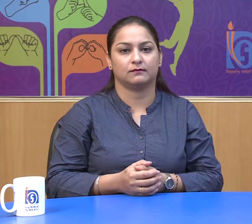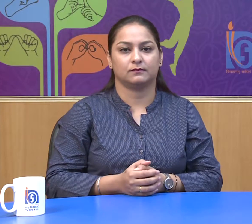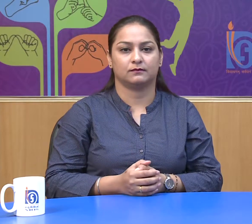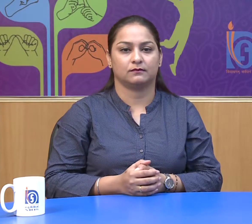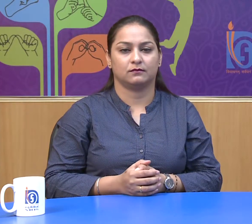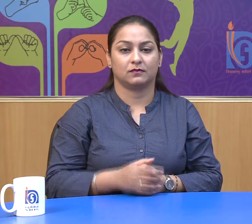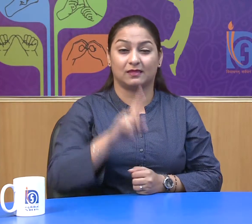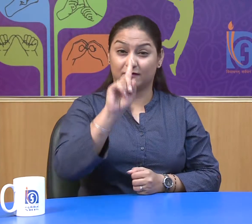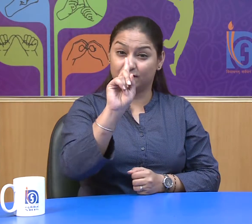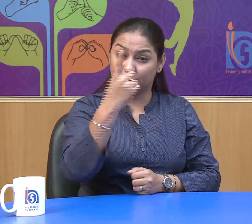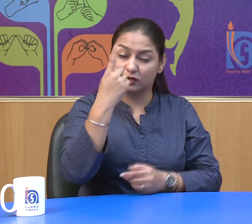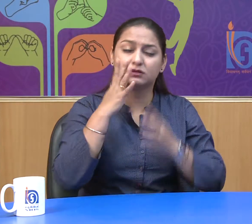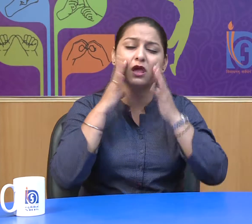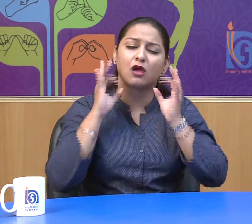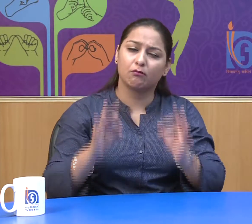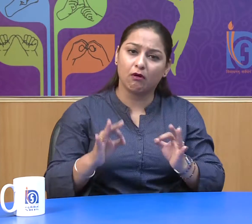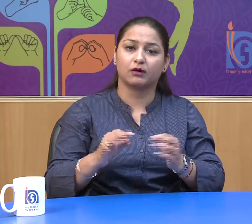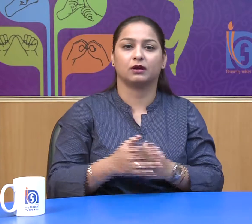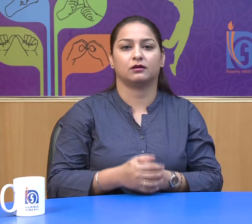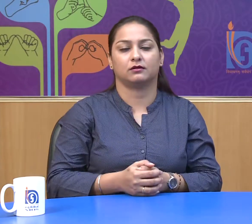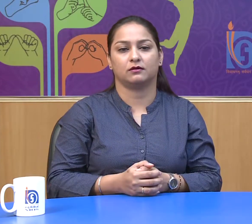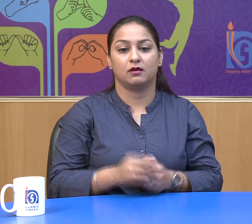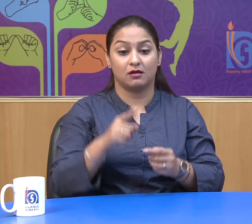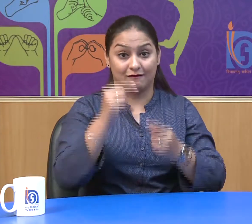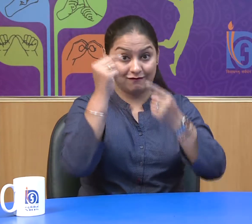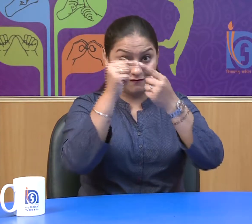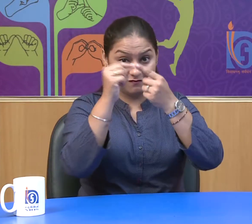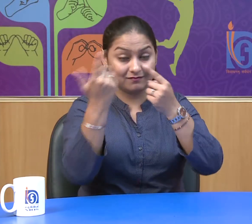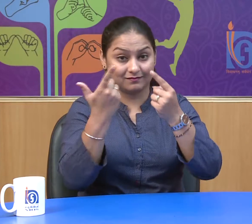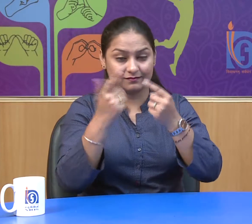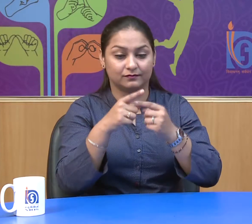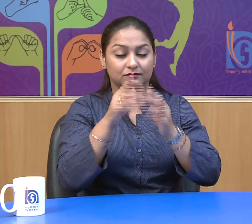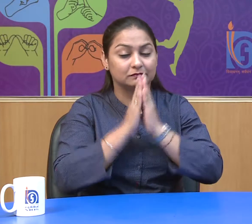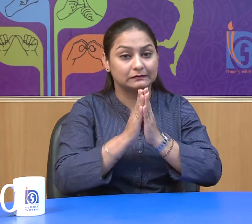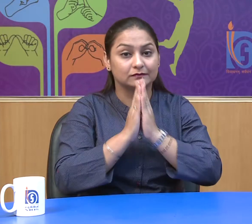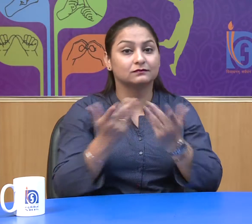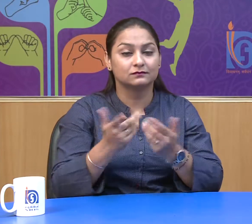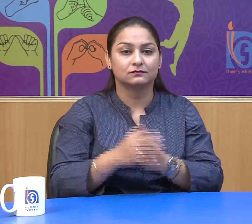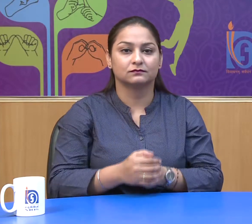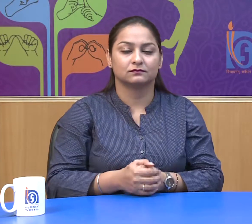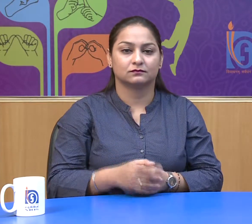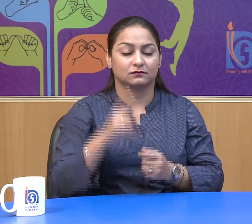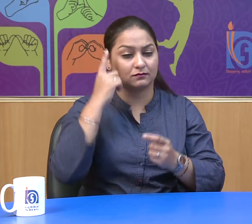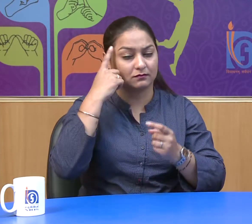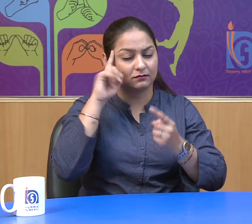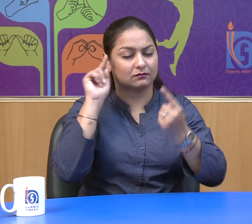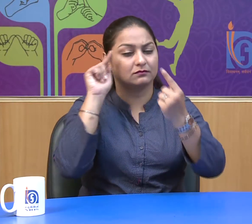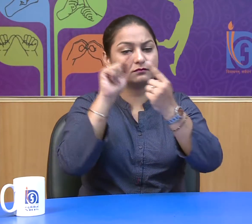The first important feature of bhakti movement was the concept of oneness of